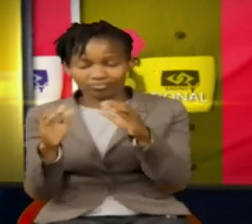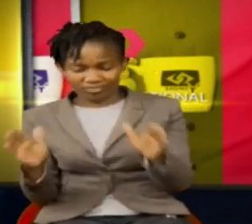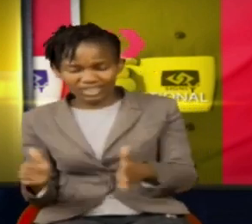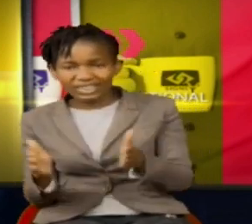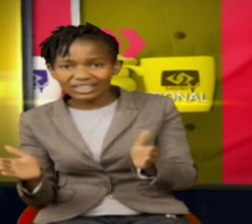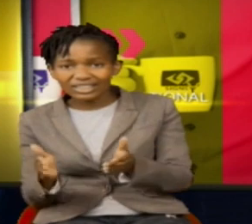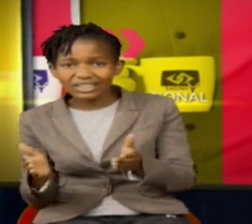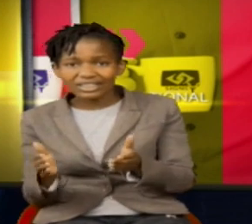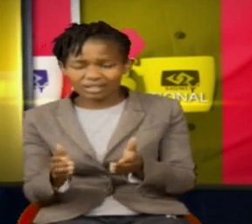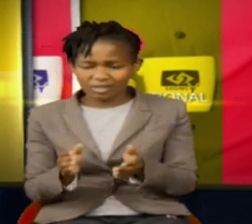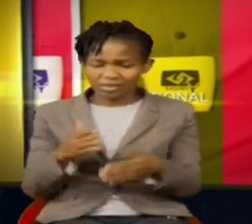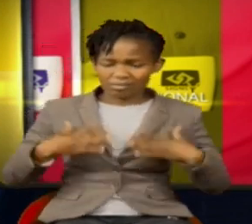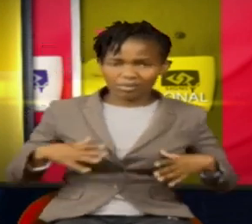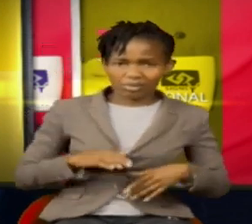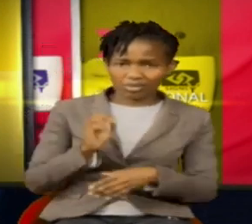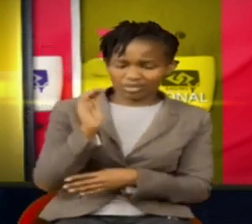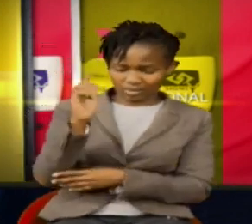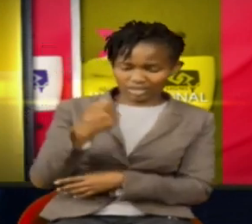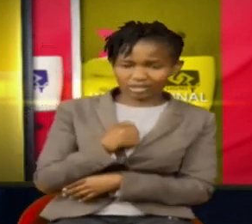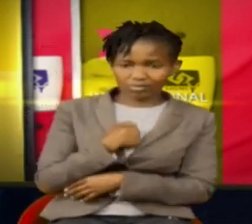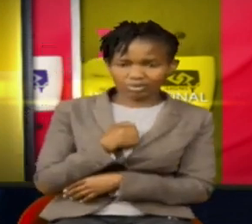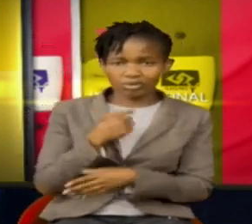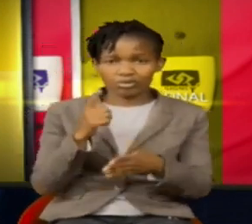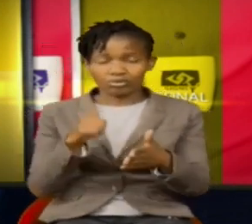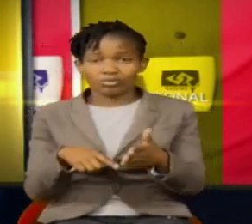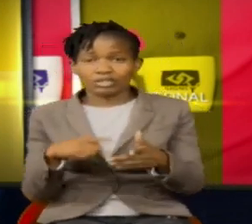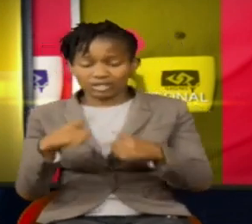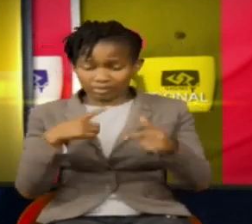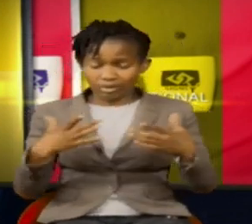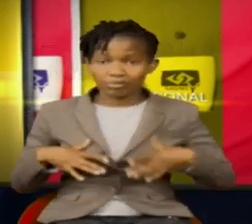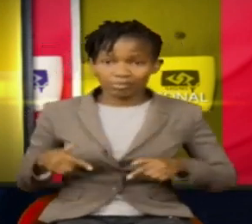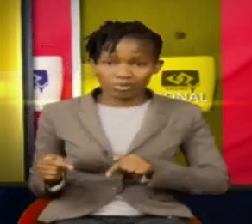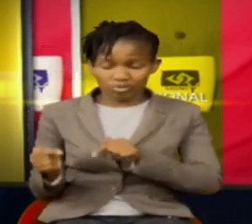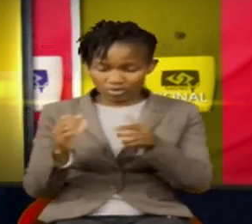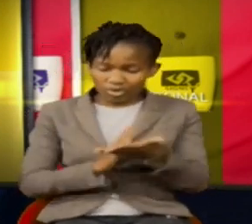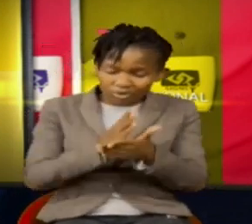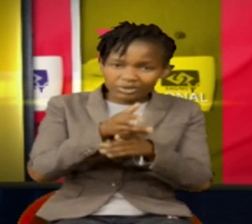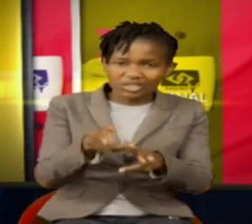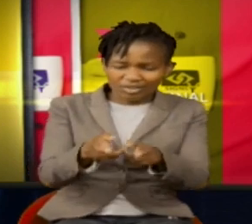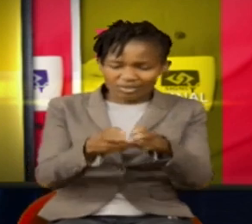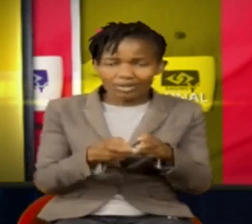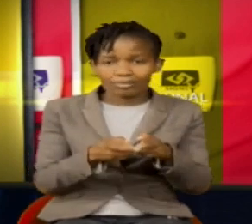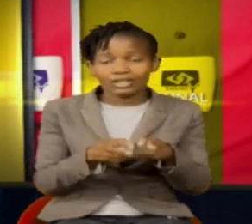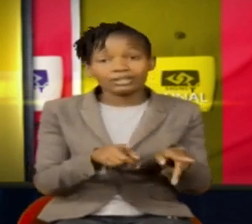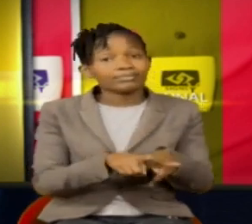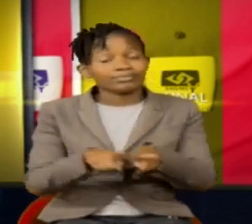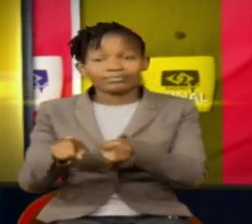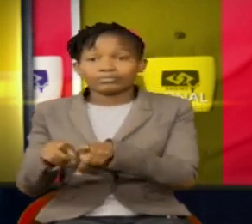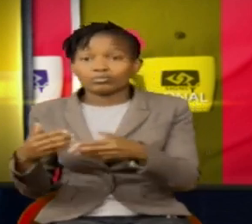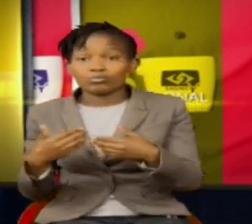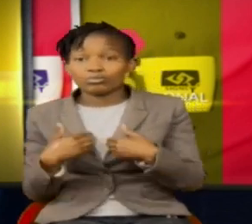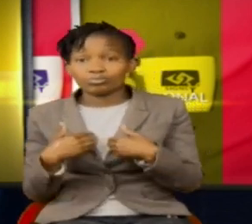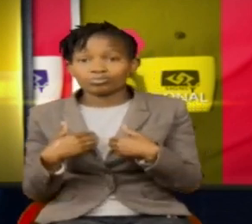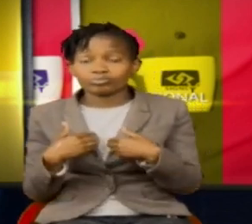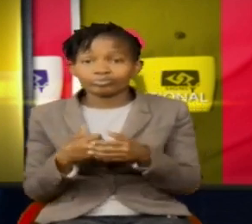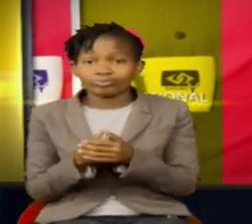People have been asking me, what about the people who've gone through like rape and gender-based violence? Mm-hmm. There'll be counseling sessions by experts. Mm. Some experts